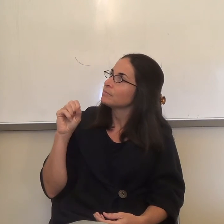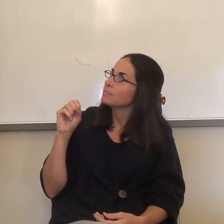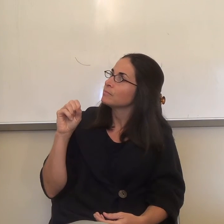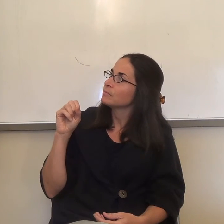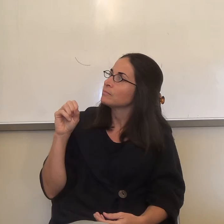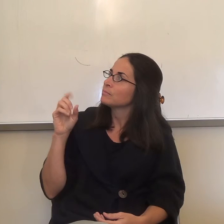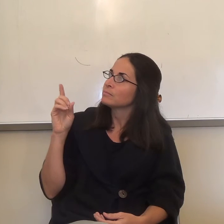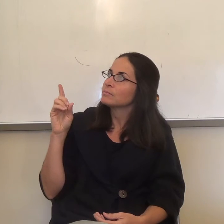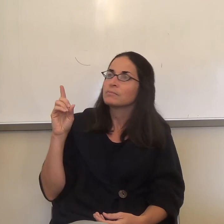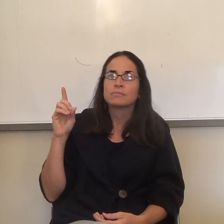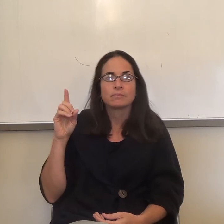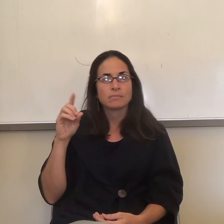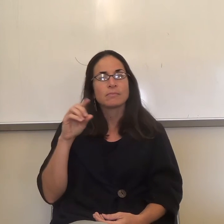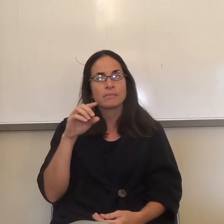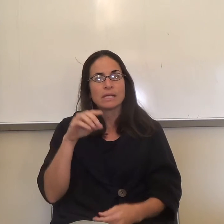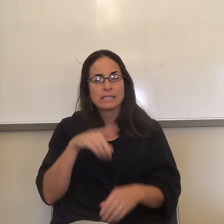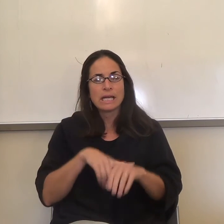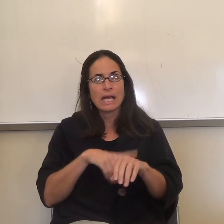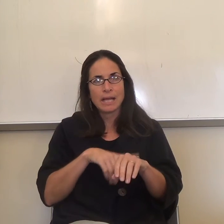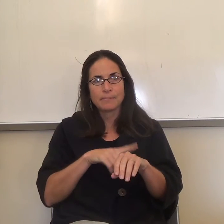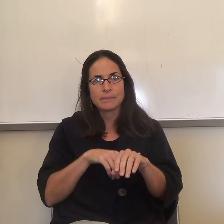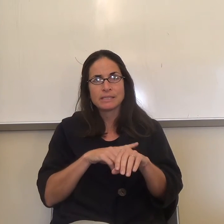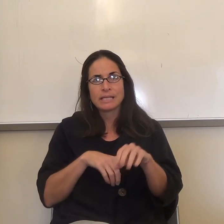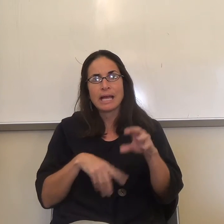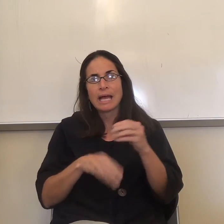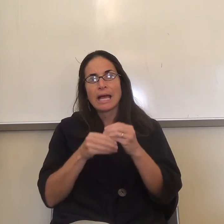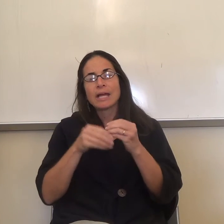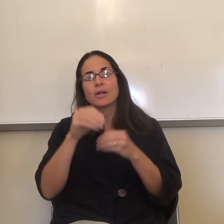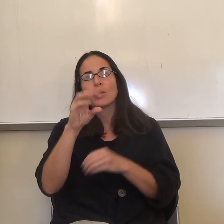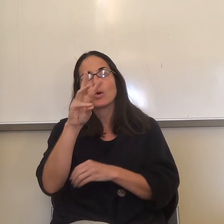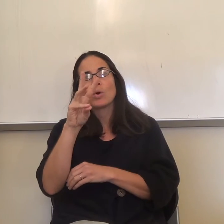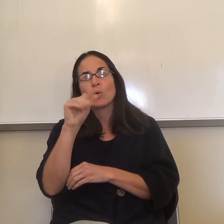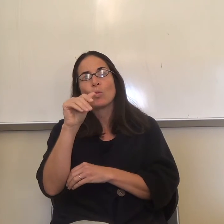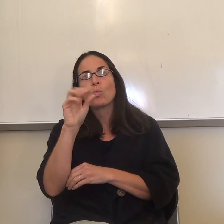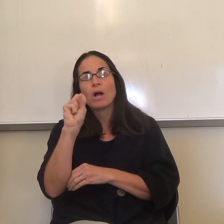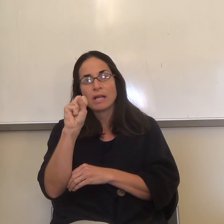Times was, between times and for, put a was. There you go.